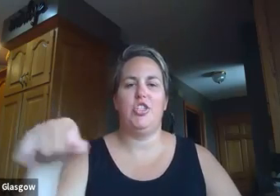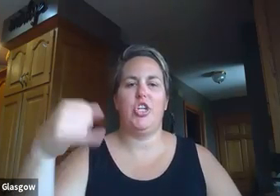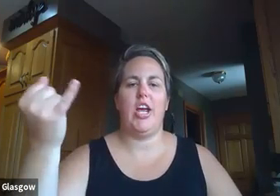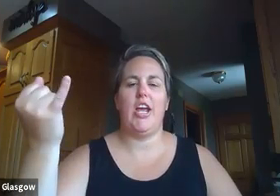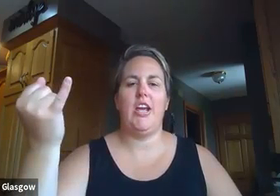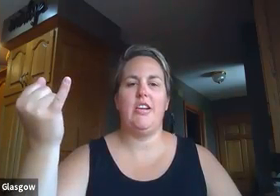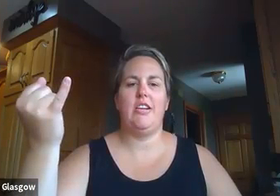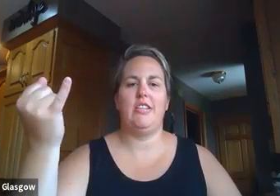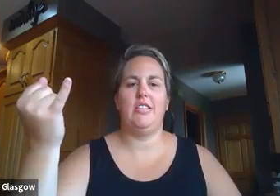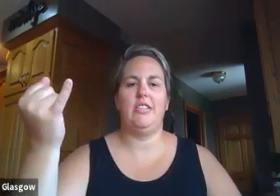J,